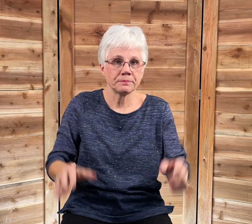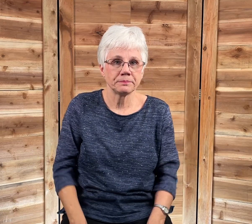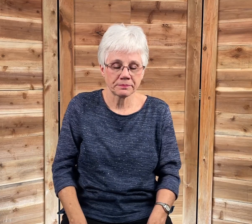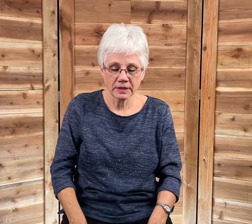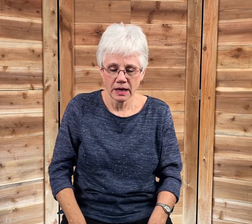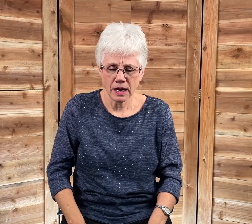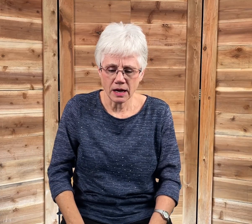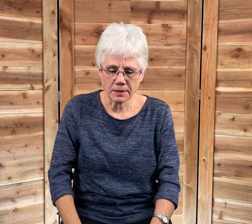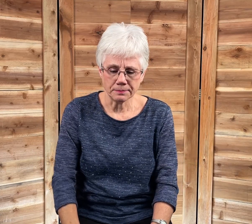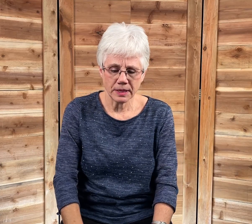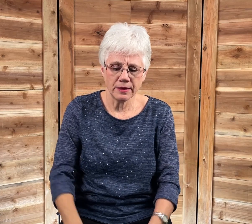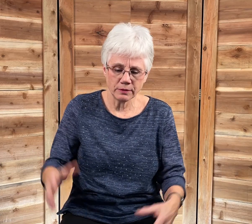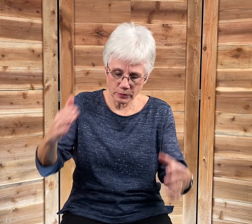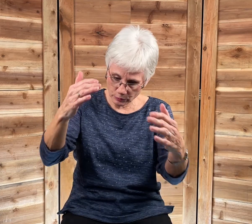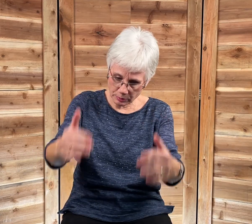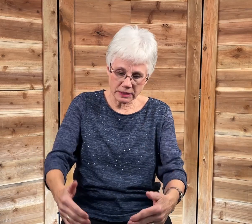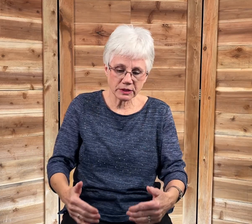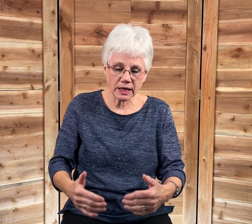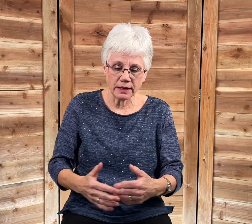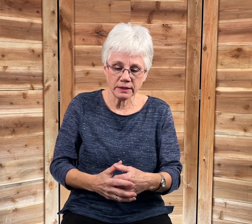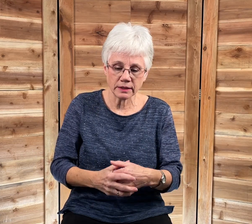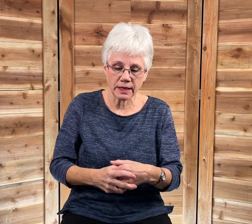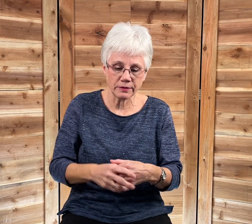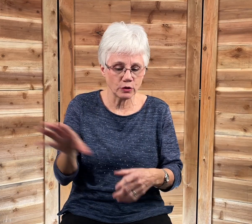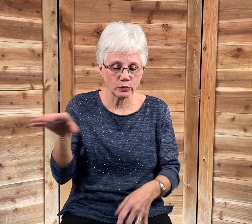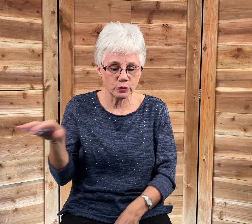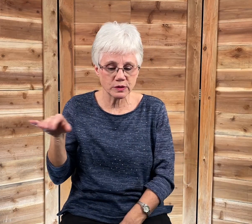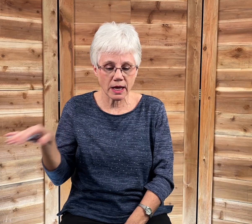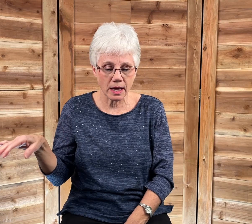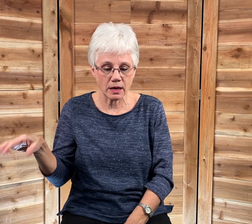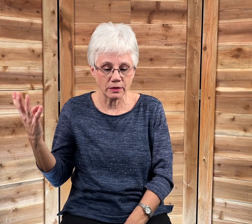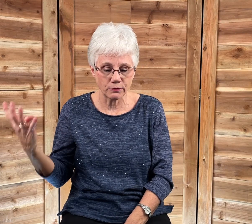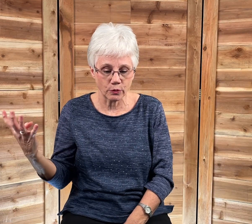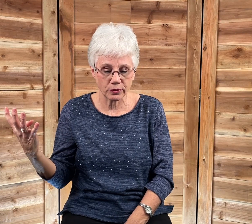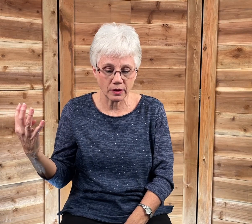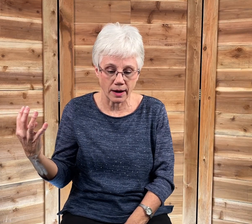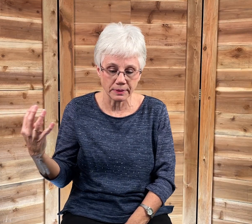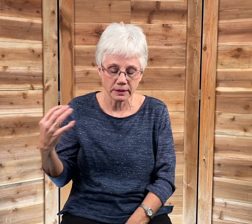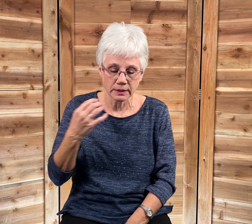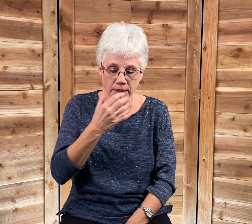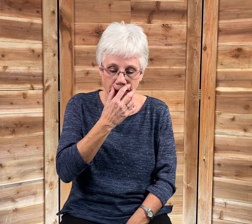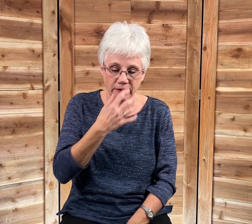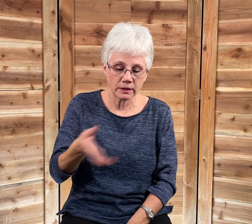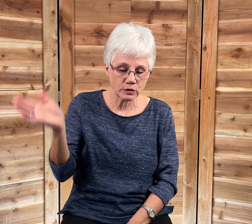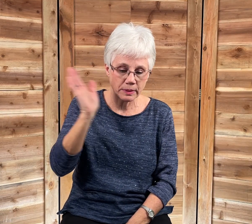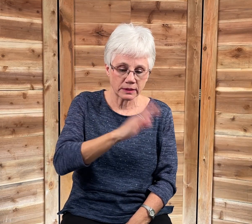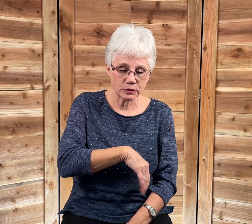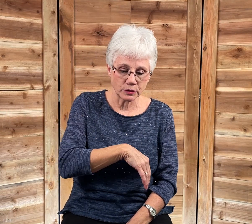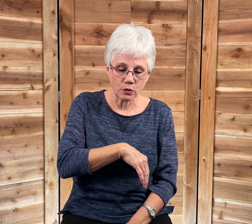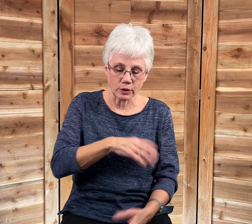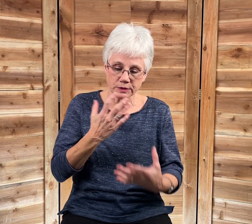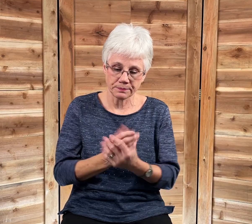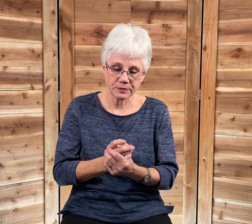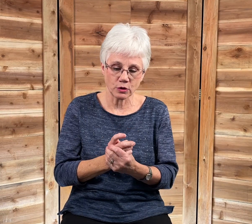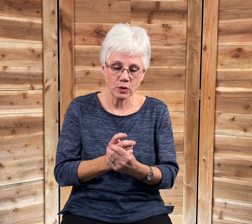Hey. And then it repeats again, and you don't use the hey on the fourth time. And then it goes back to